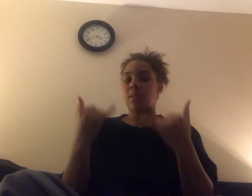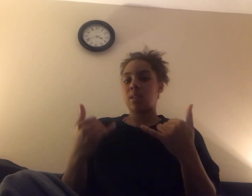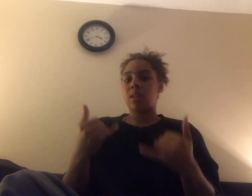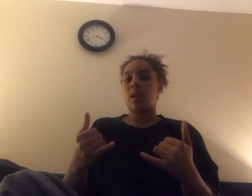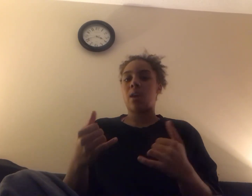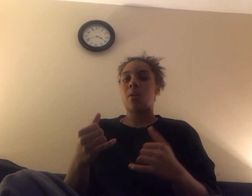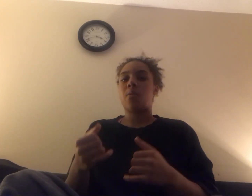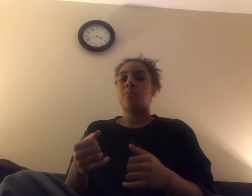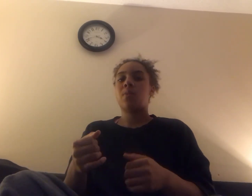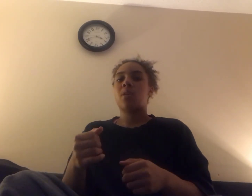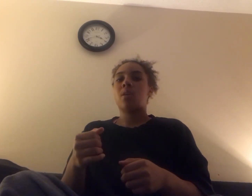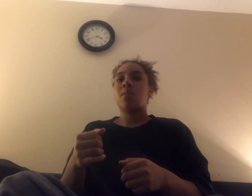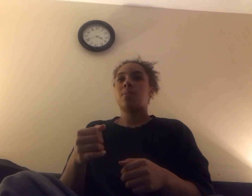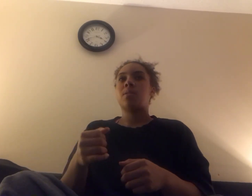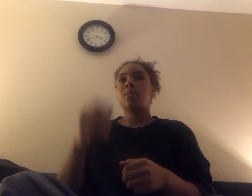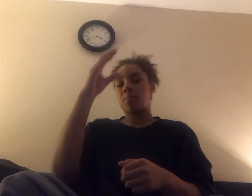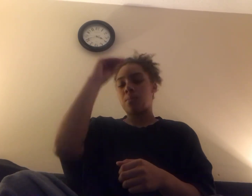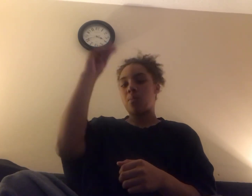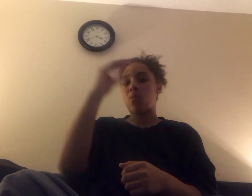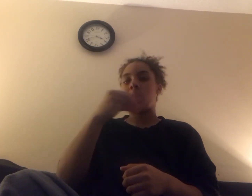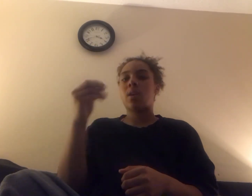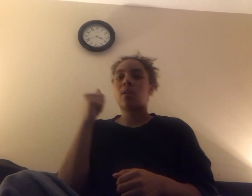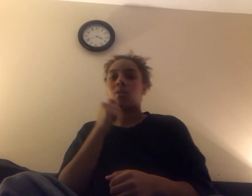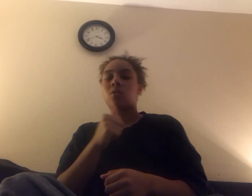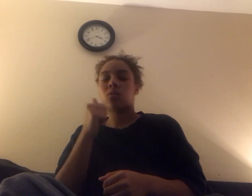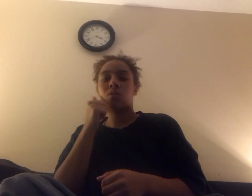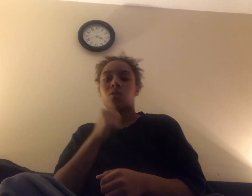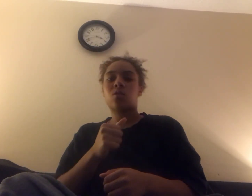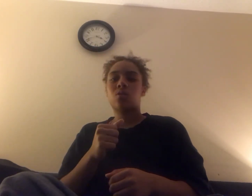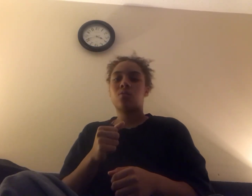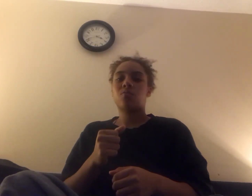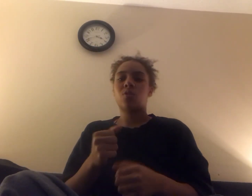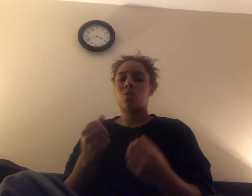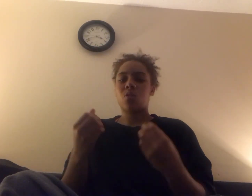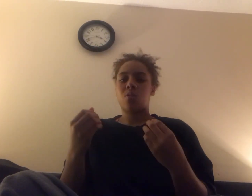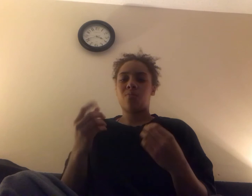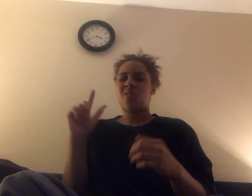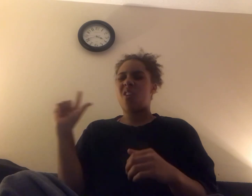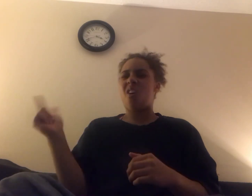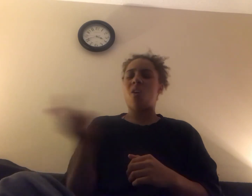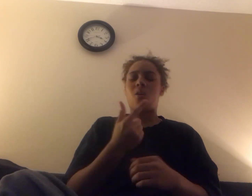Now we see the dog clean and dry, and the brother and sister are drenched.